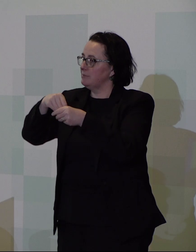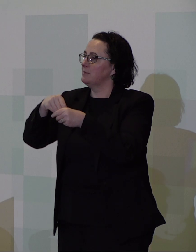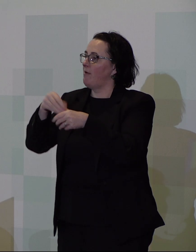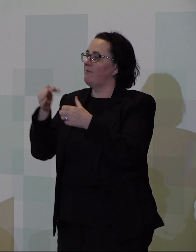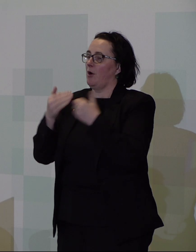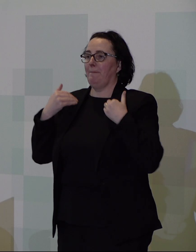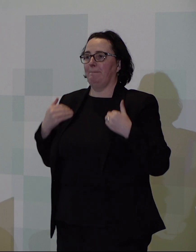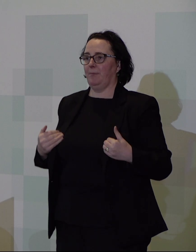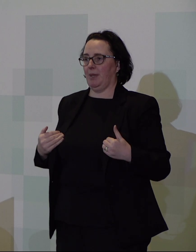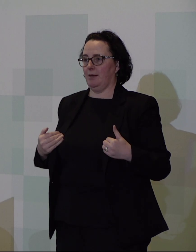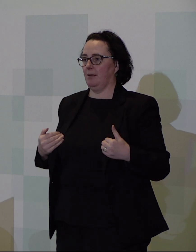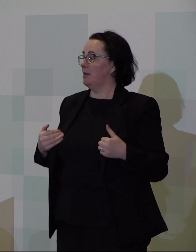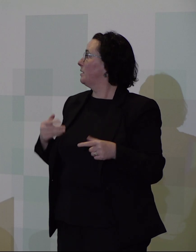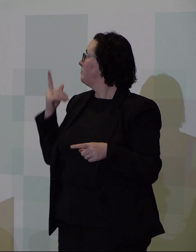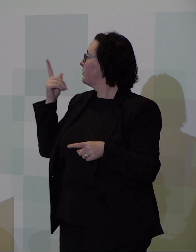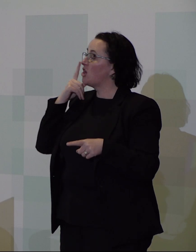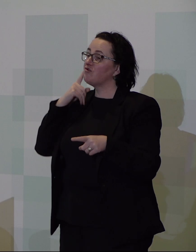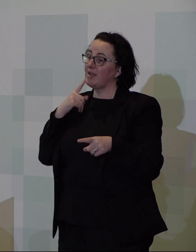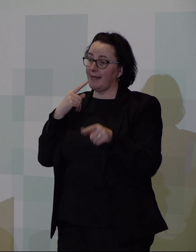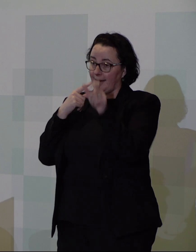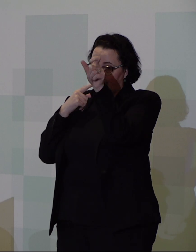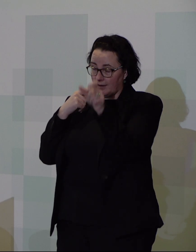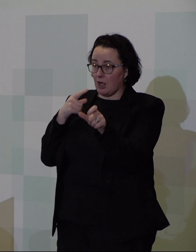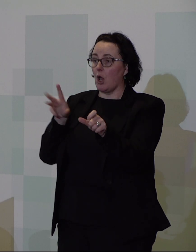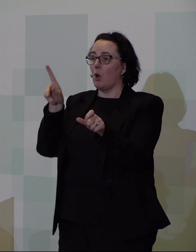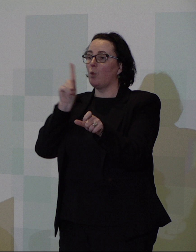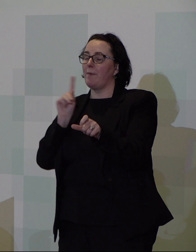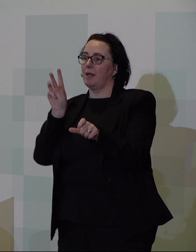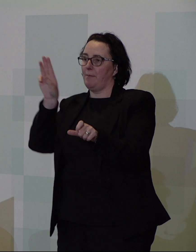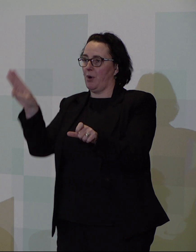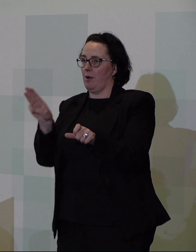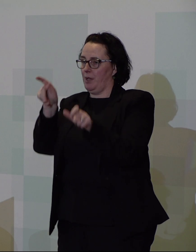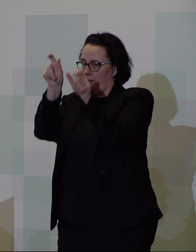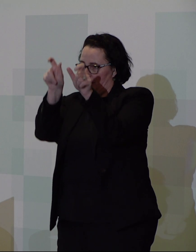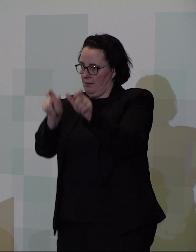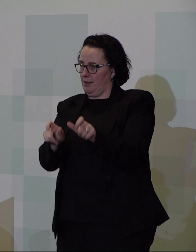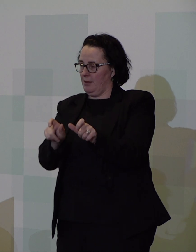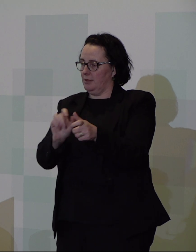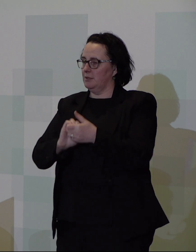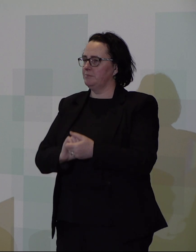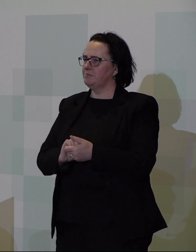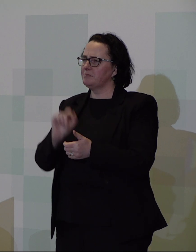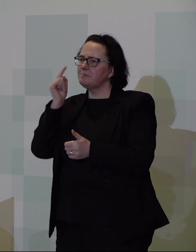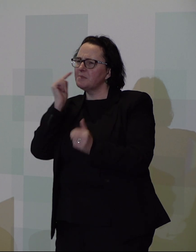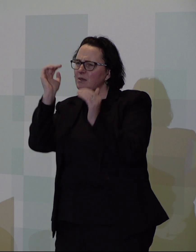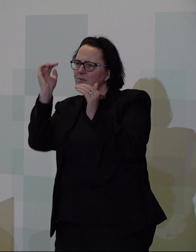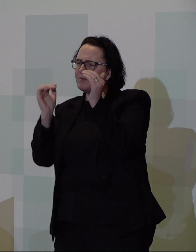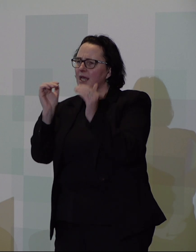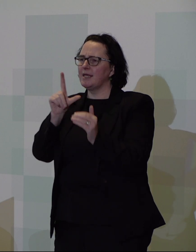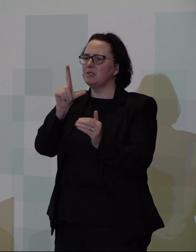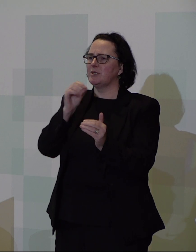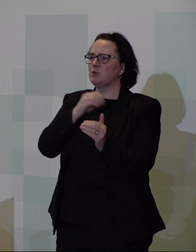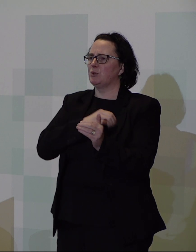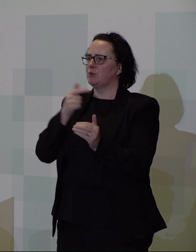again, men are in green on the chart, while women are in purple. Now, the difference is small for those aged 20